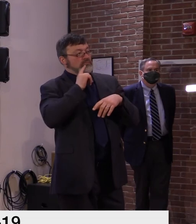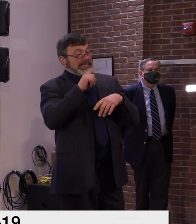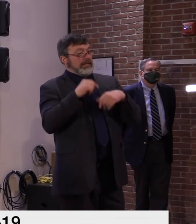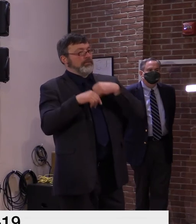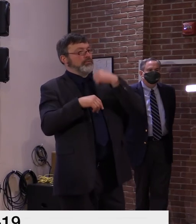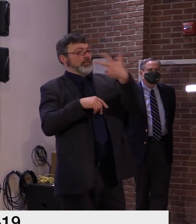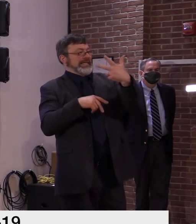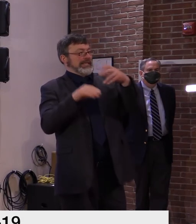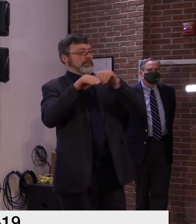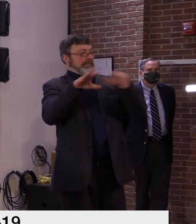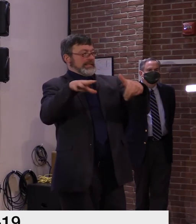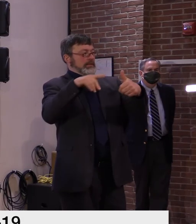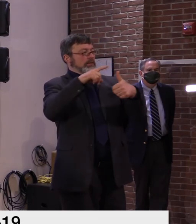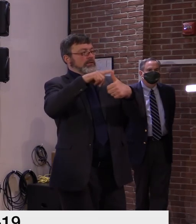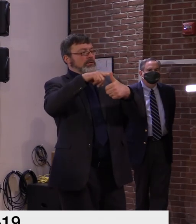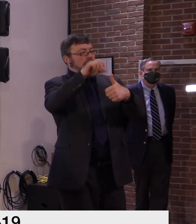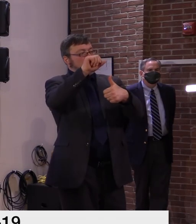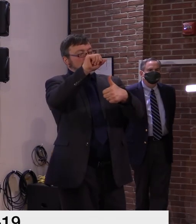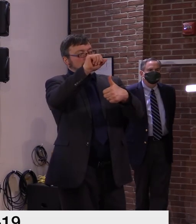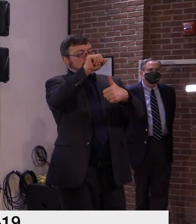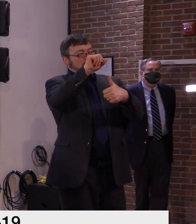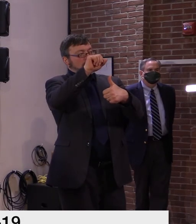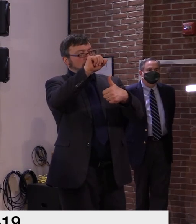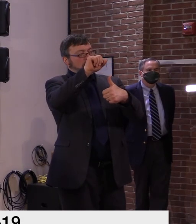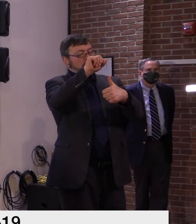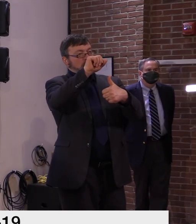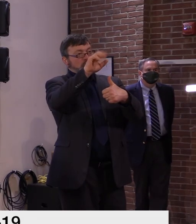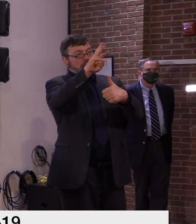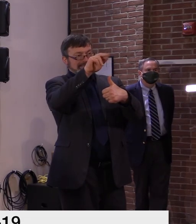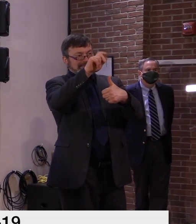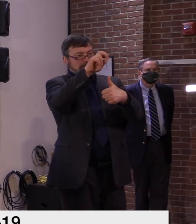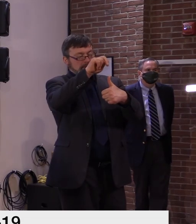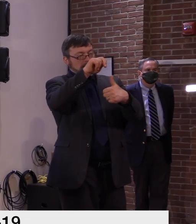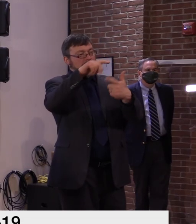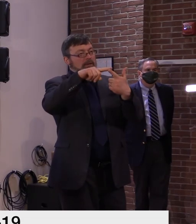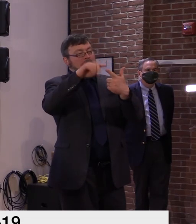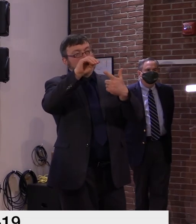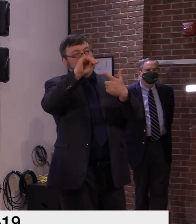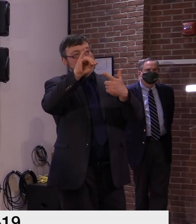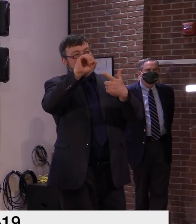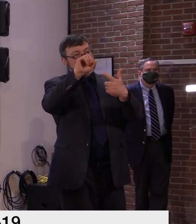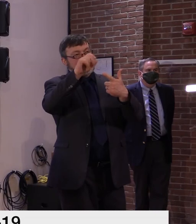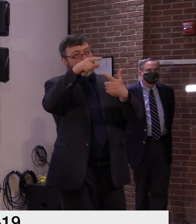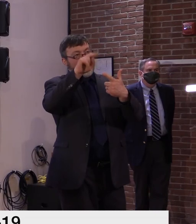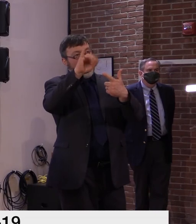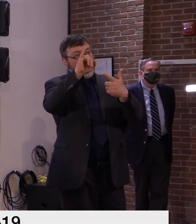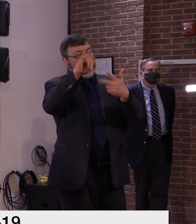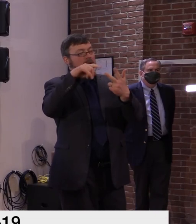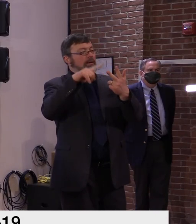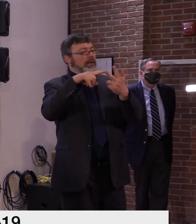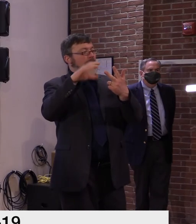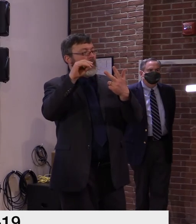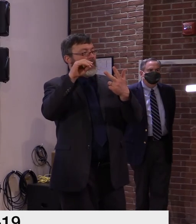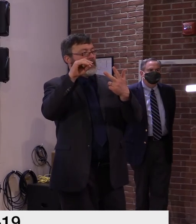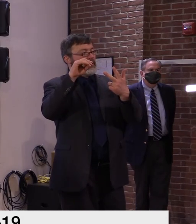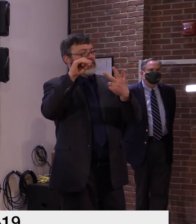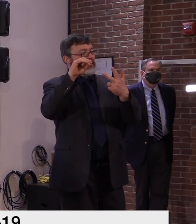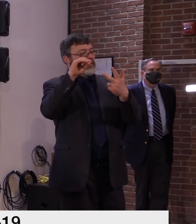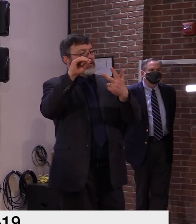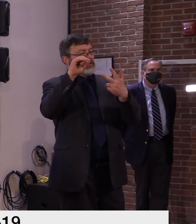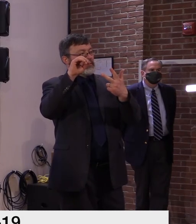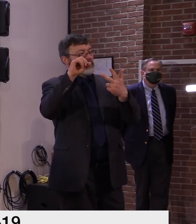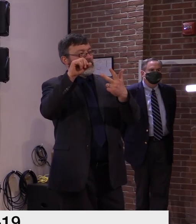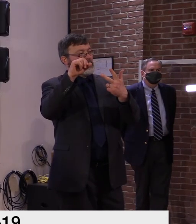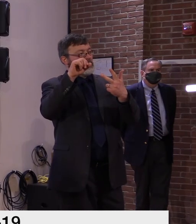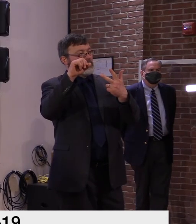the one in Mississippi, and I think it's this one as well. In state, it may be the second, at 21, it